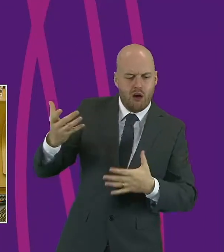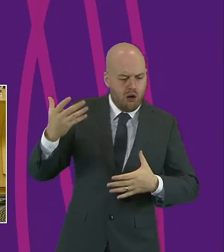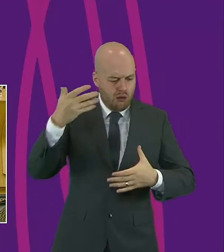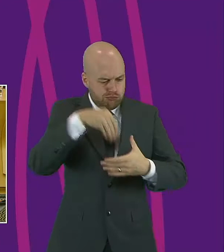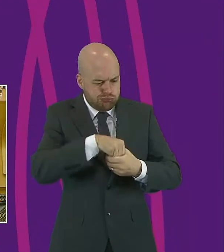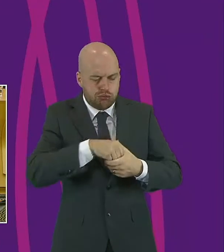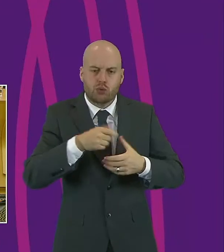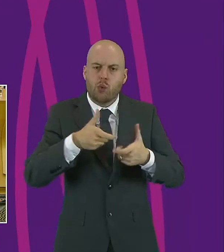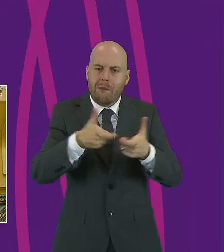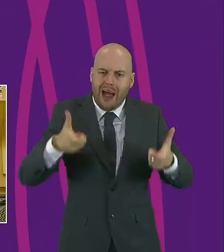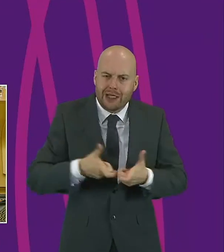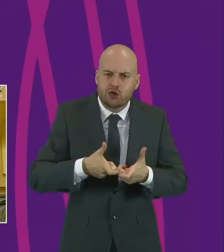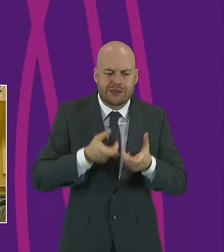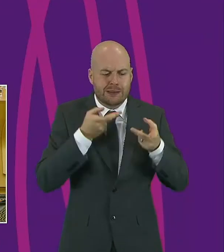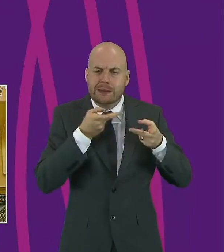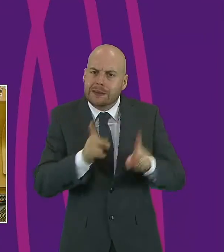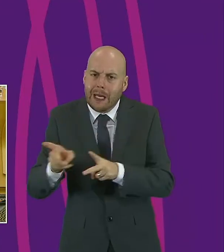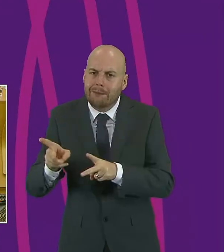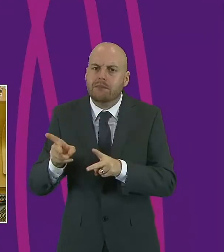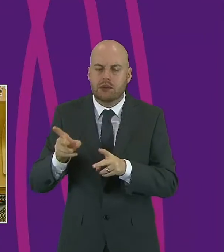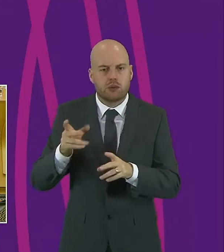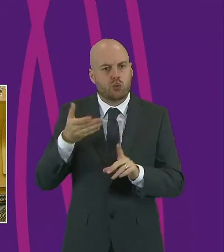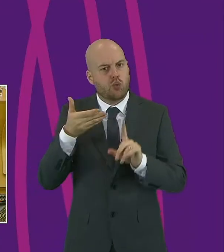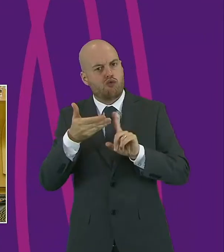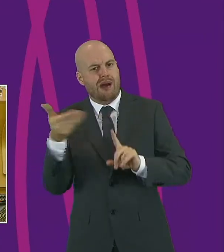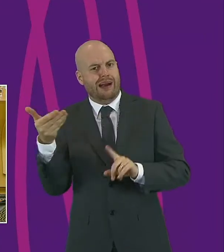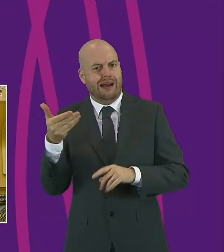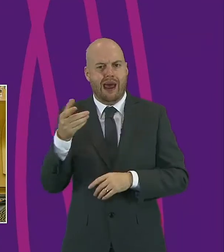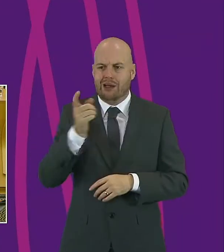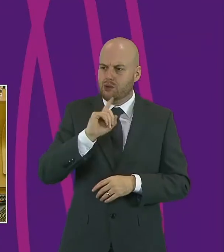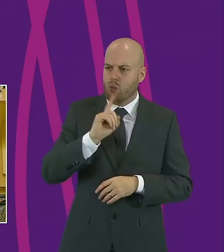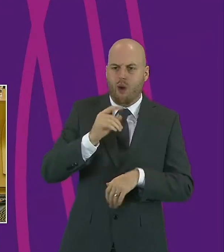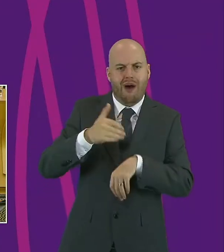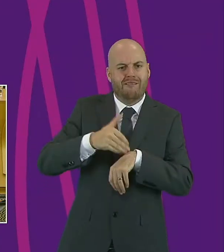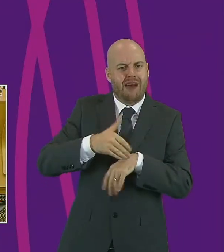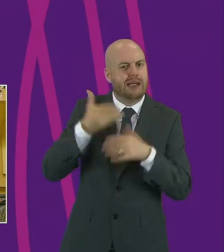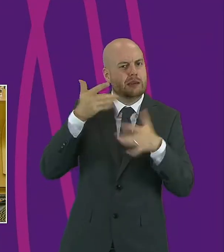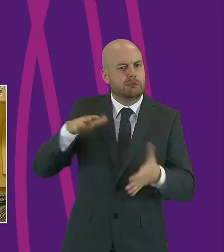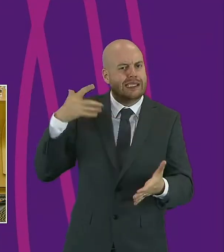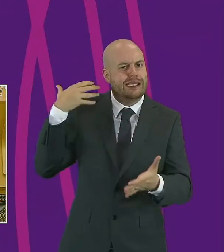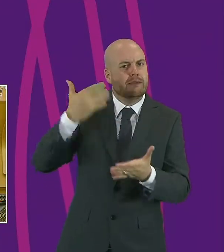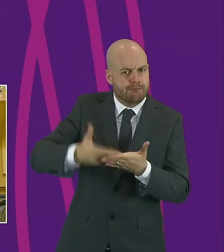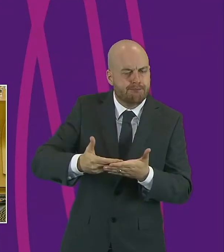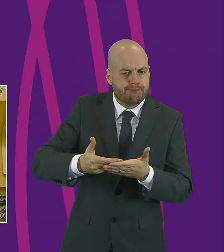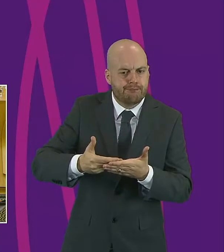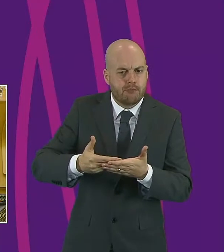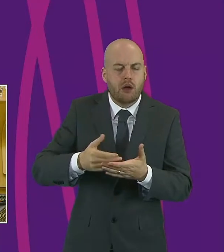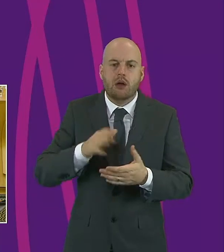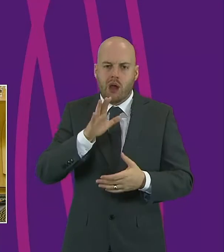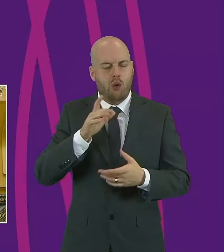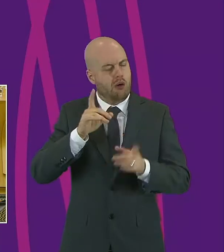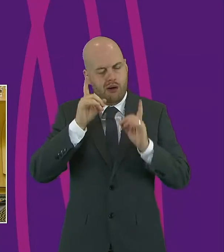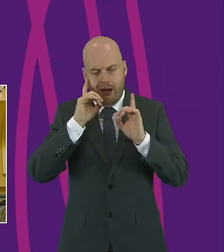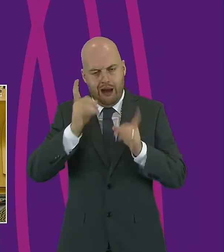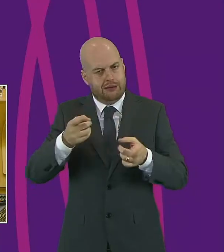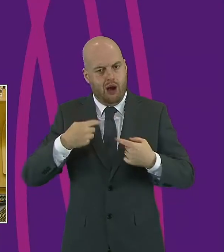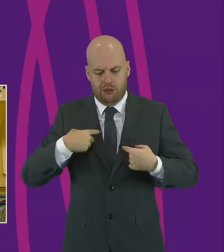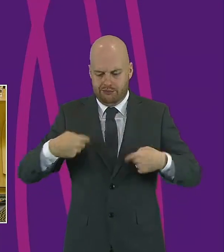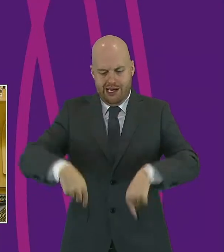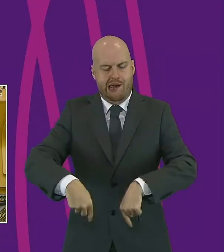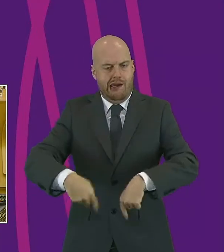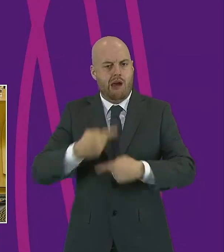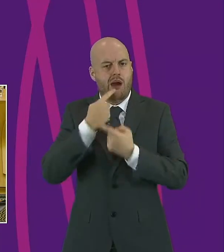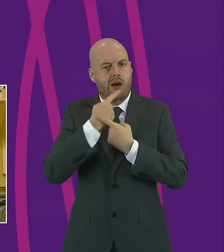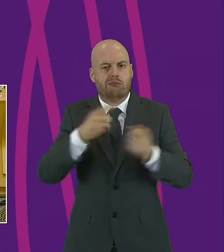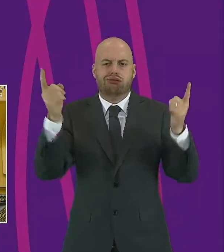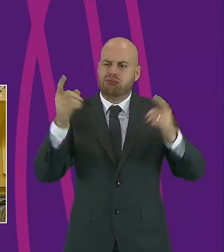in a way that recognises the wider knock-on effects and supply chain impacts. I cannot stand here and say that